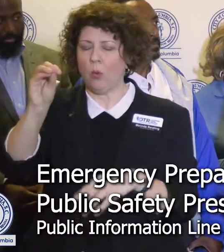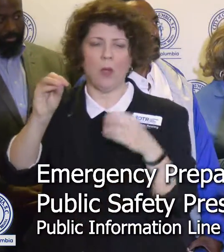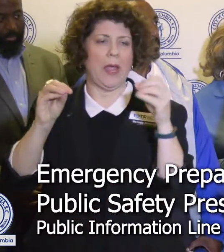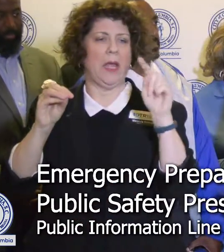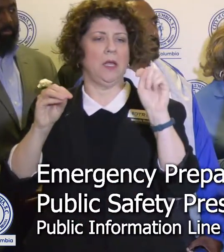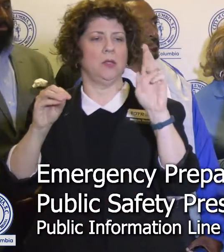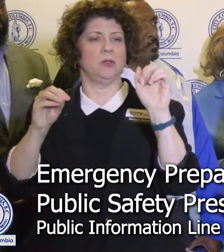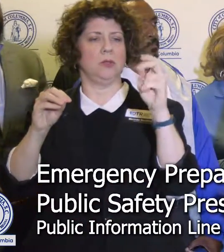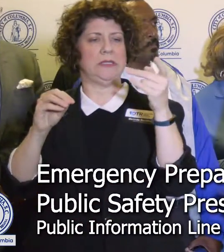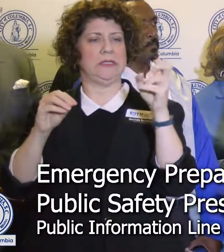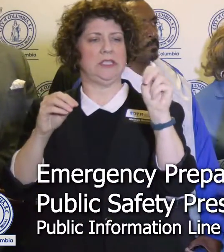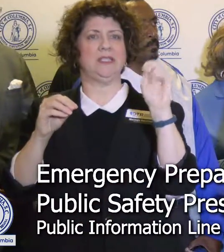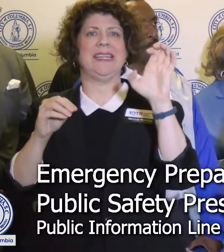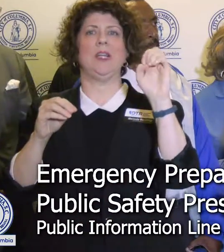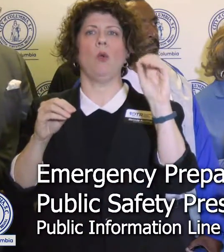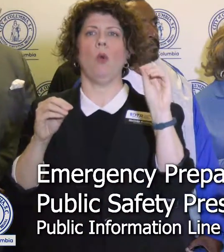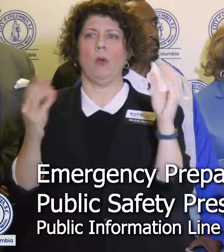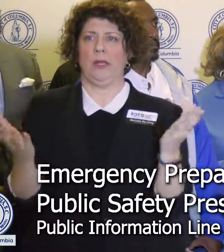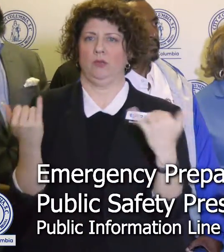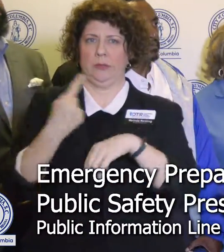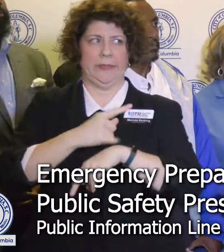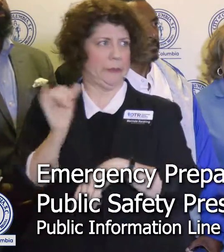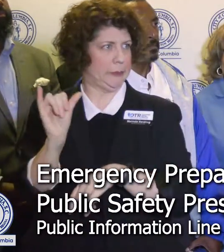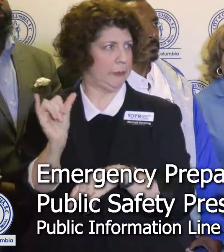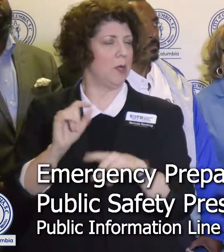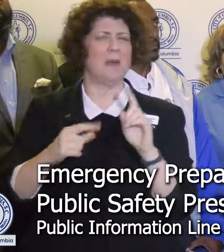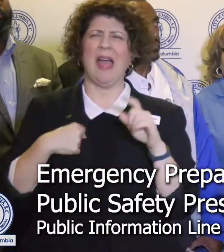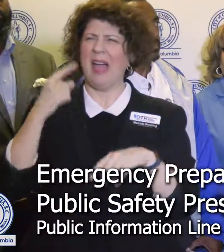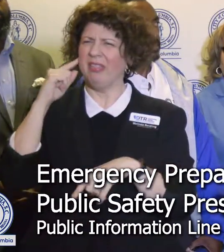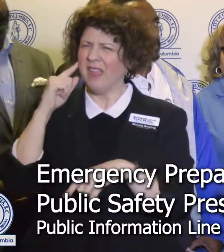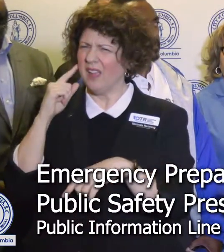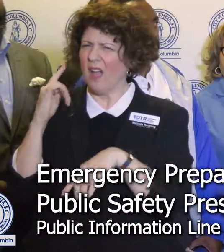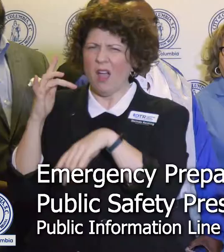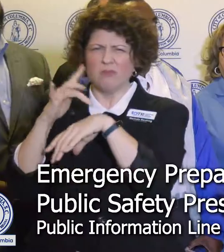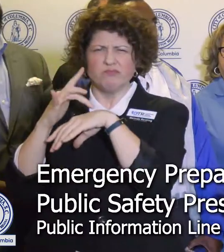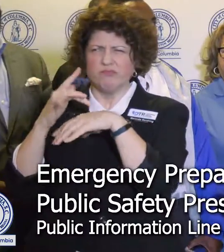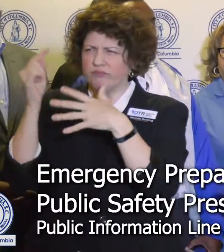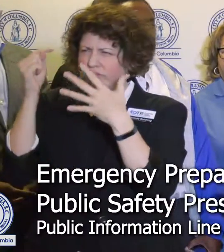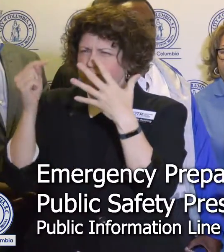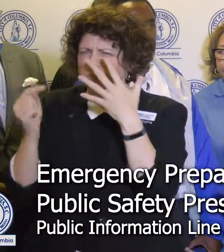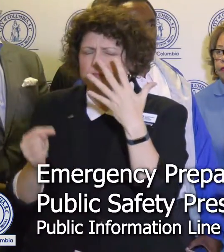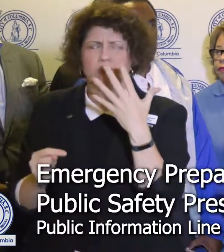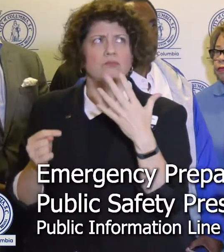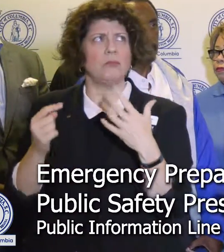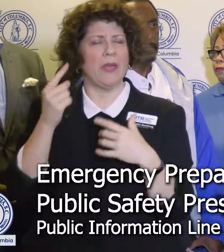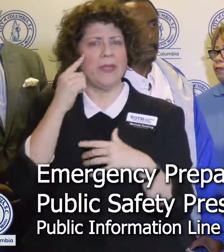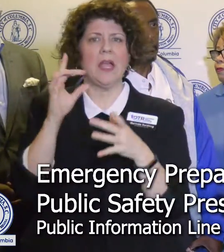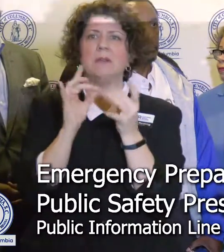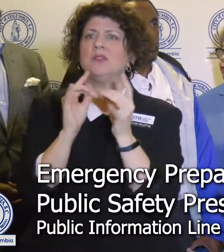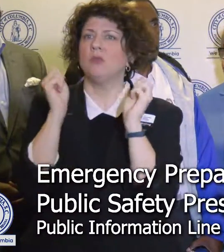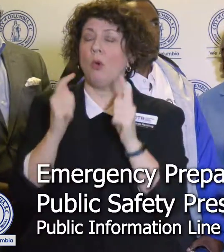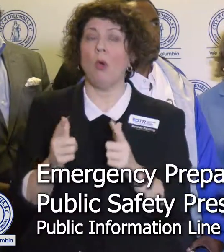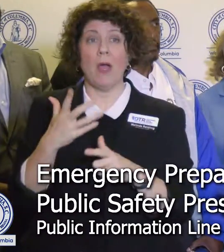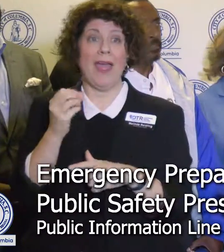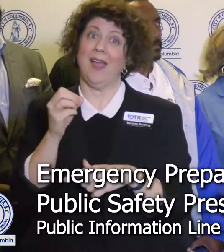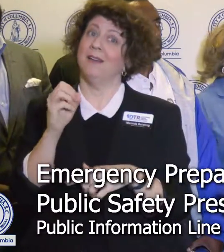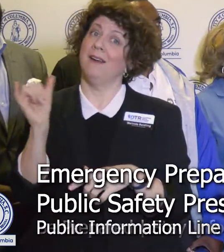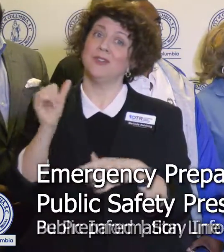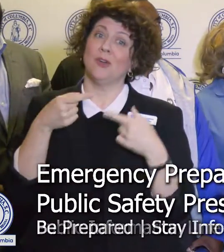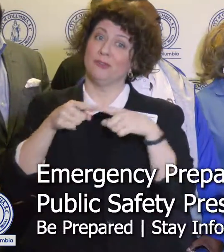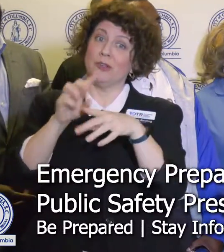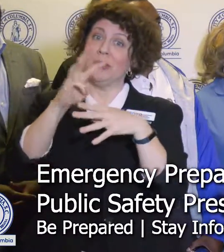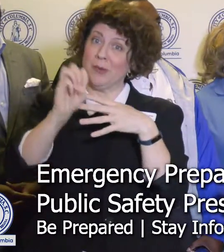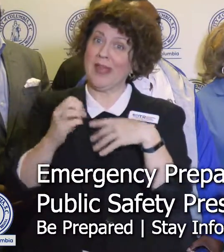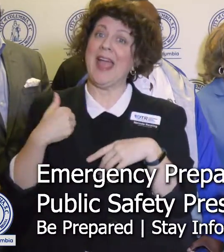Transitions here with us here today. And I think I've touched on everyone, of course, even on the weekend, we have our